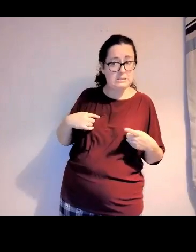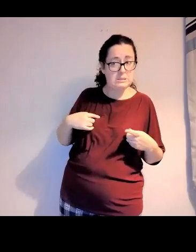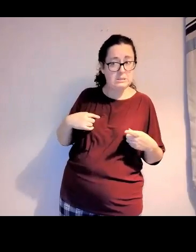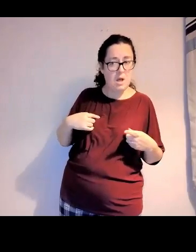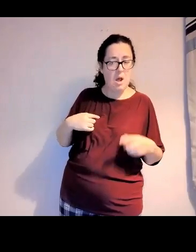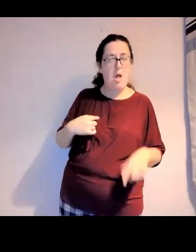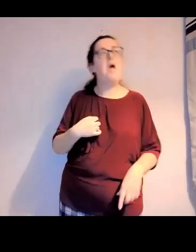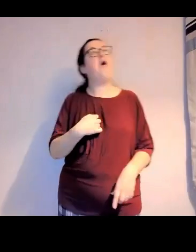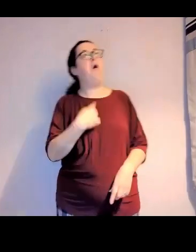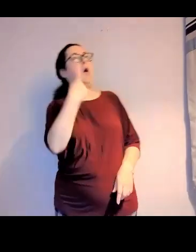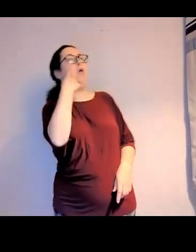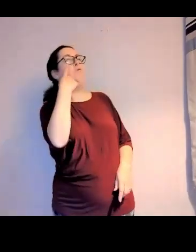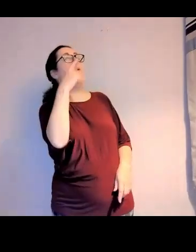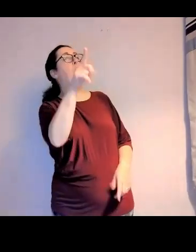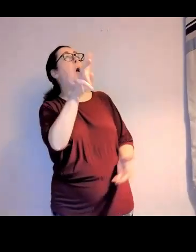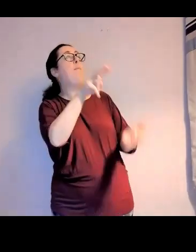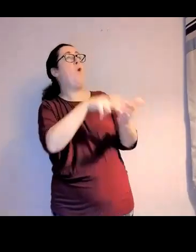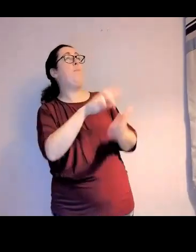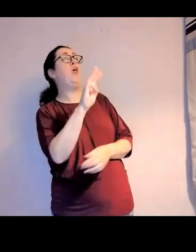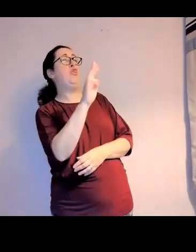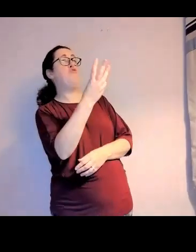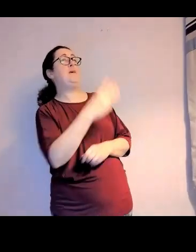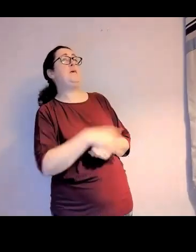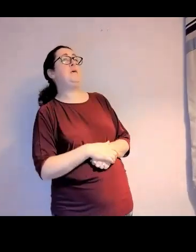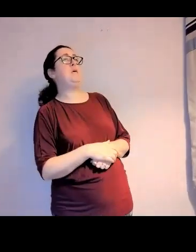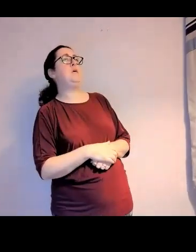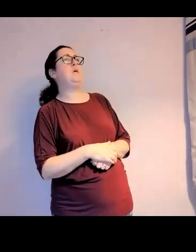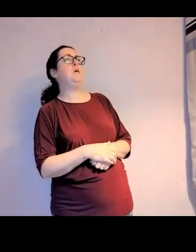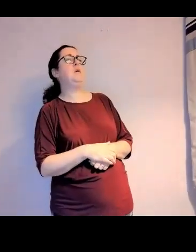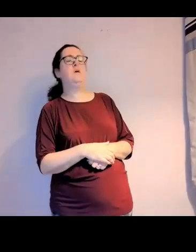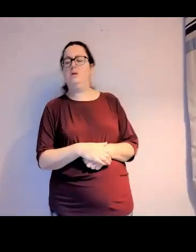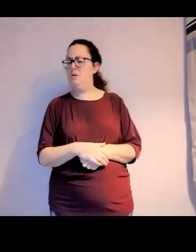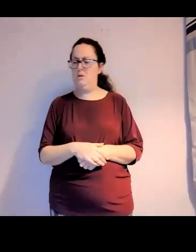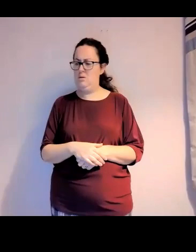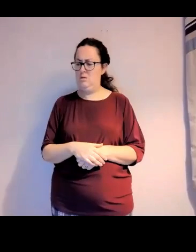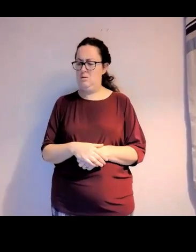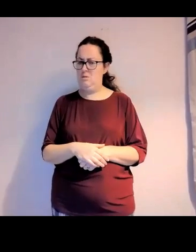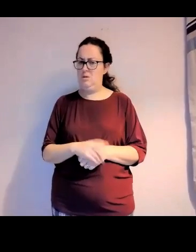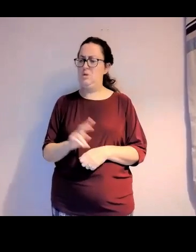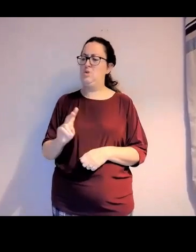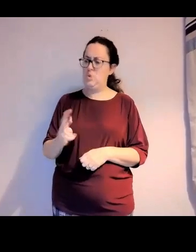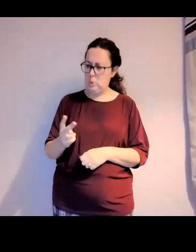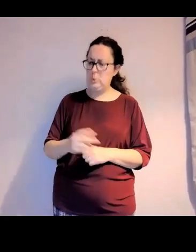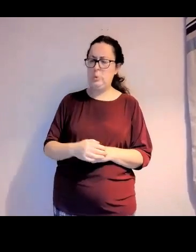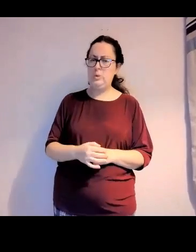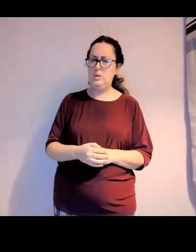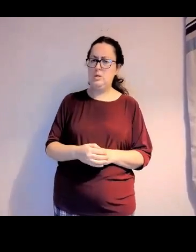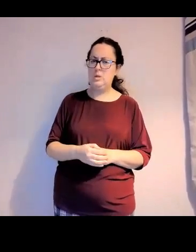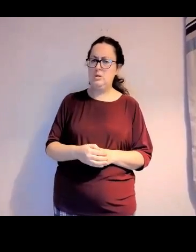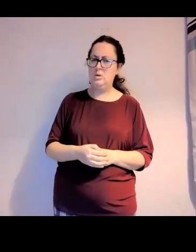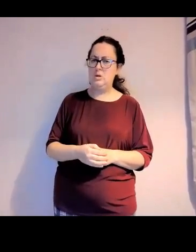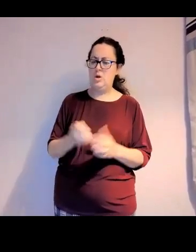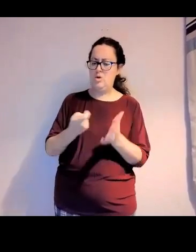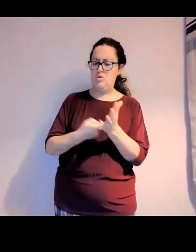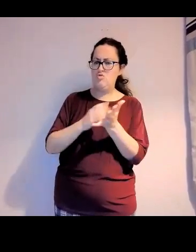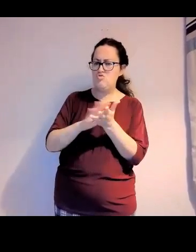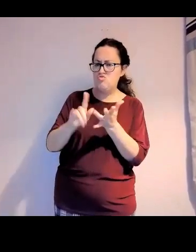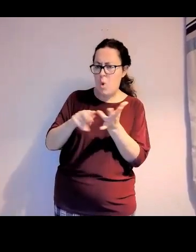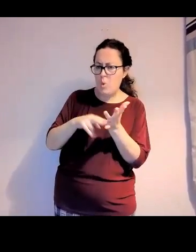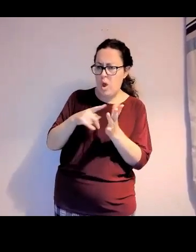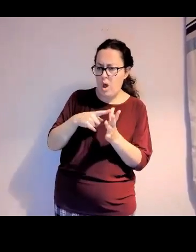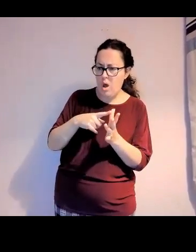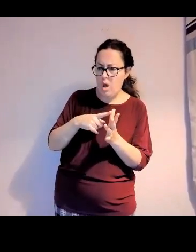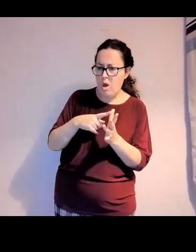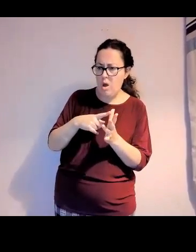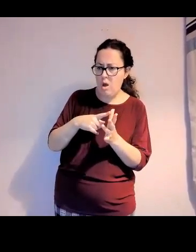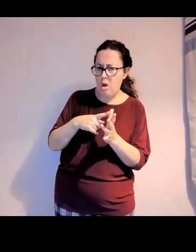me see. Your appointment is at 3. No, I say 2. With Rona.